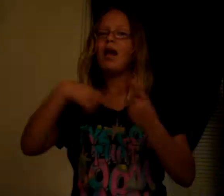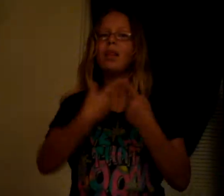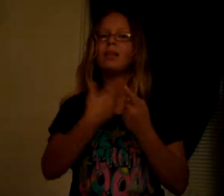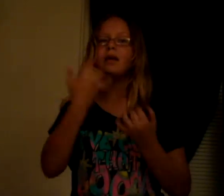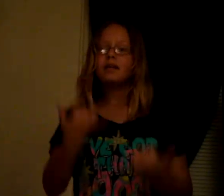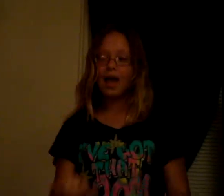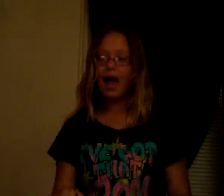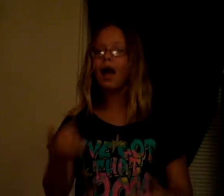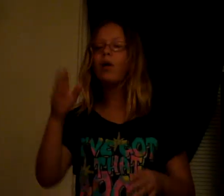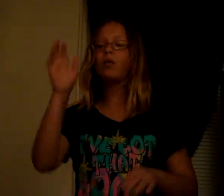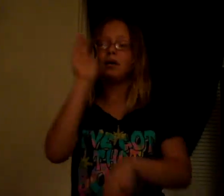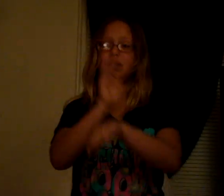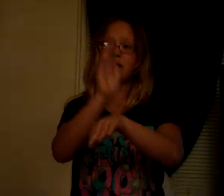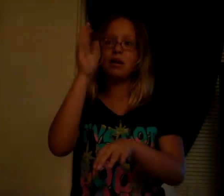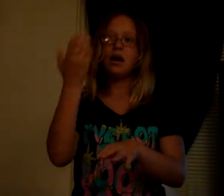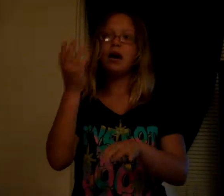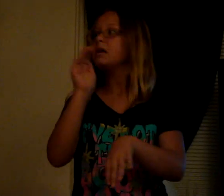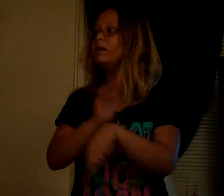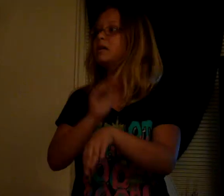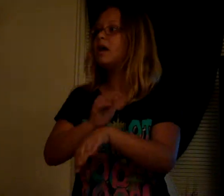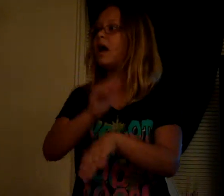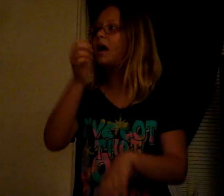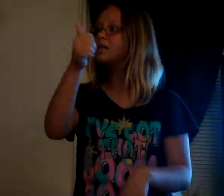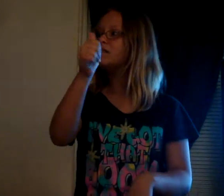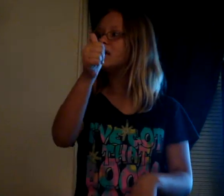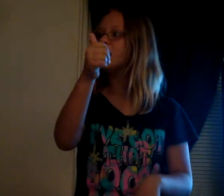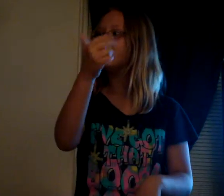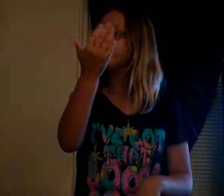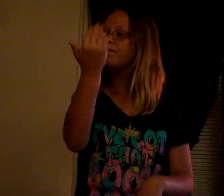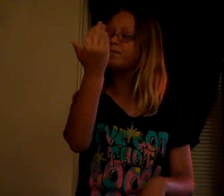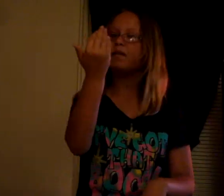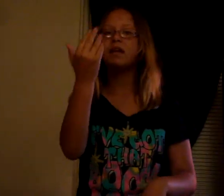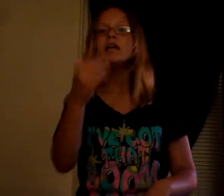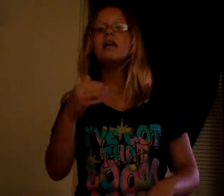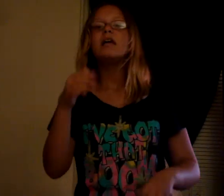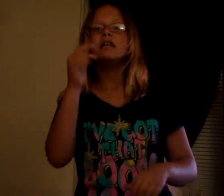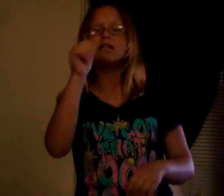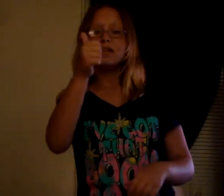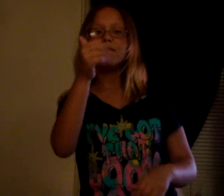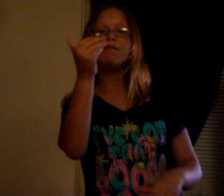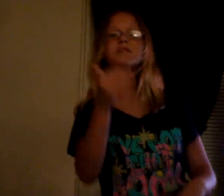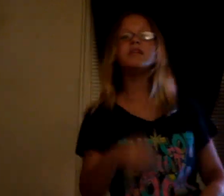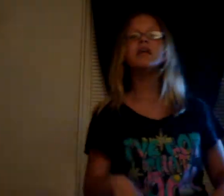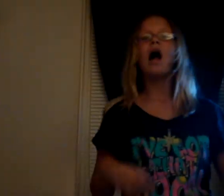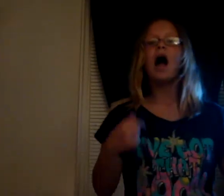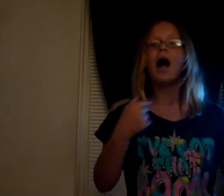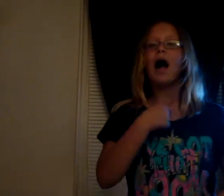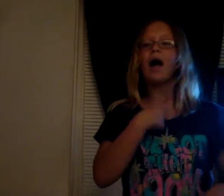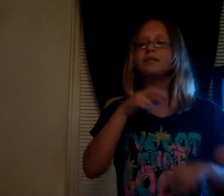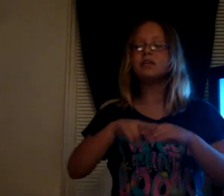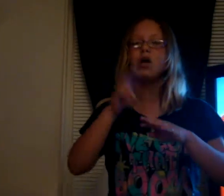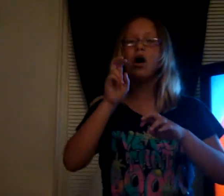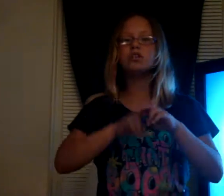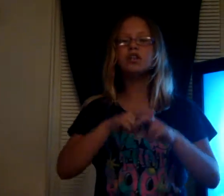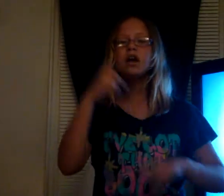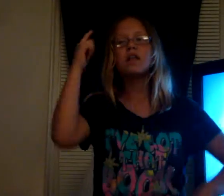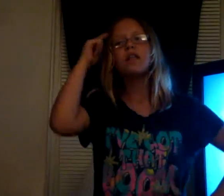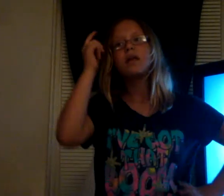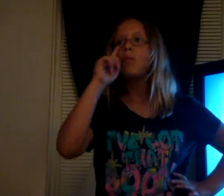Instruction, Lady PD13. Play. Send them off ready with your Kmart back to the channel sale. Co-exist by Canon microfiber shades are just